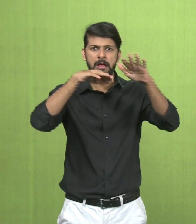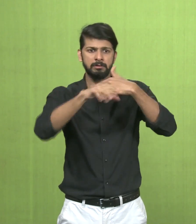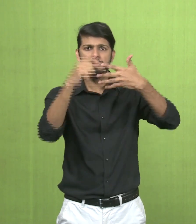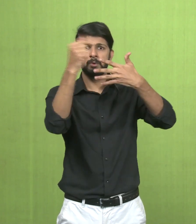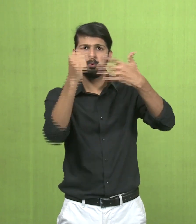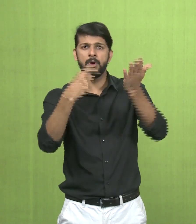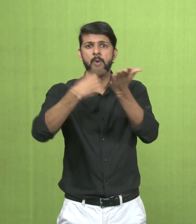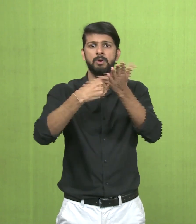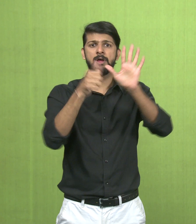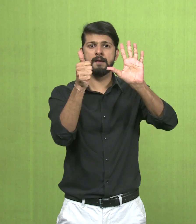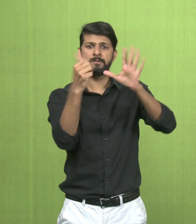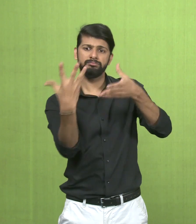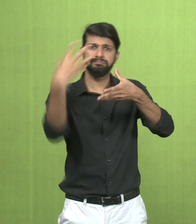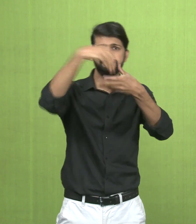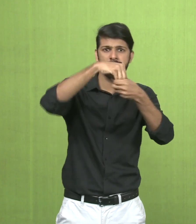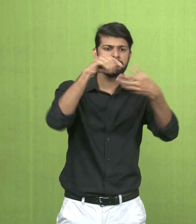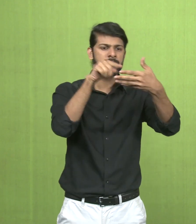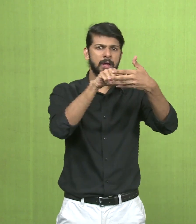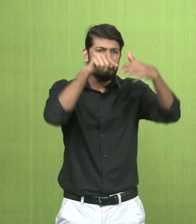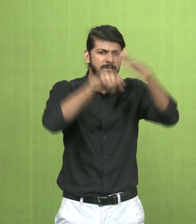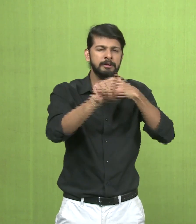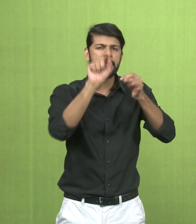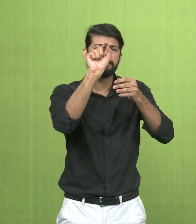composition also has 6 principles.